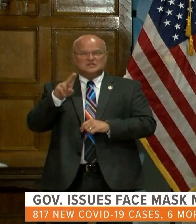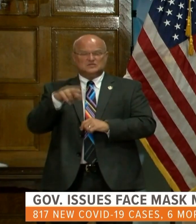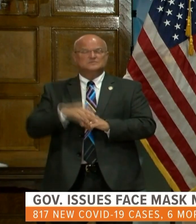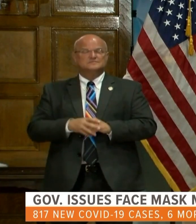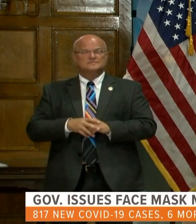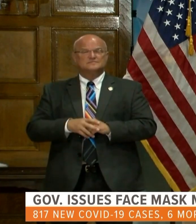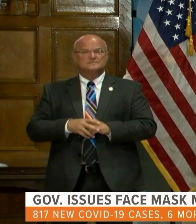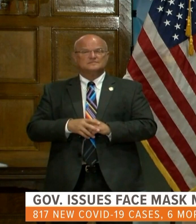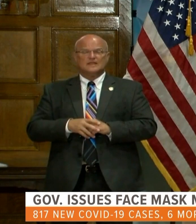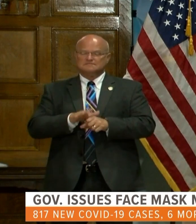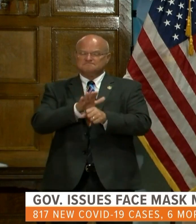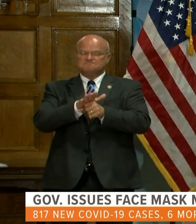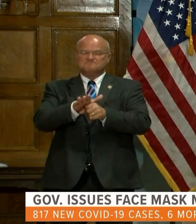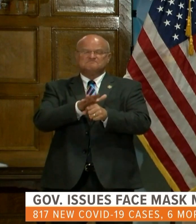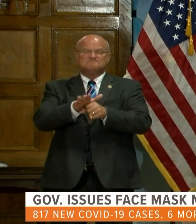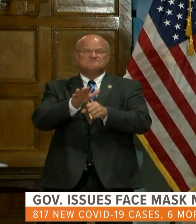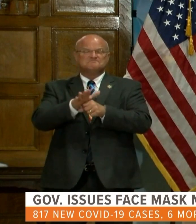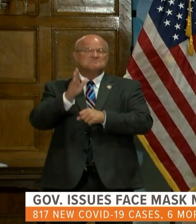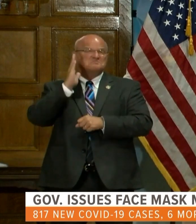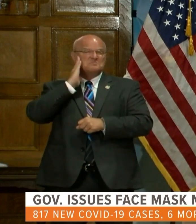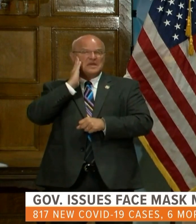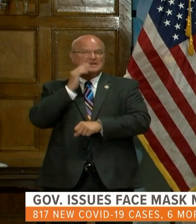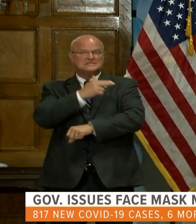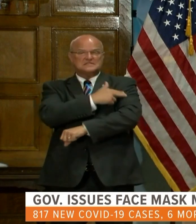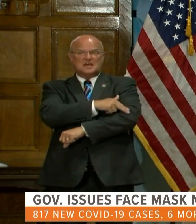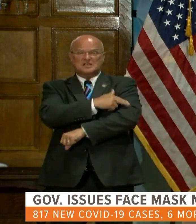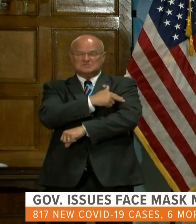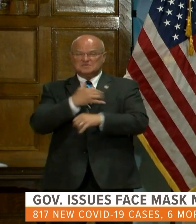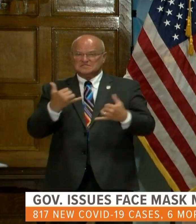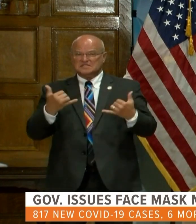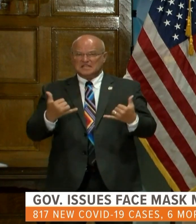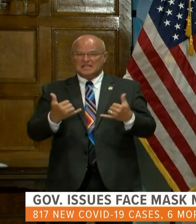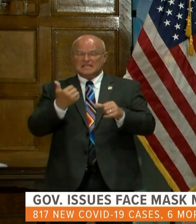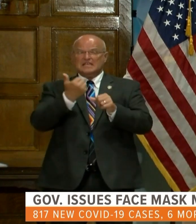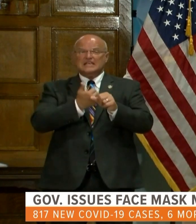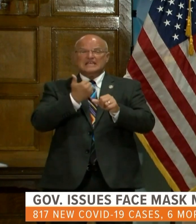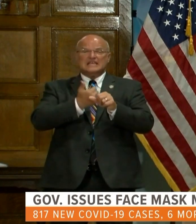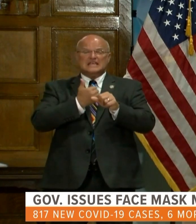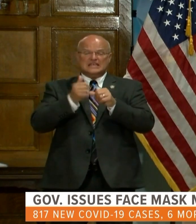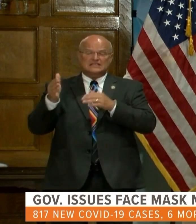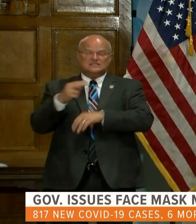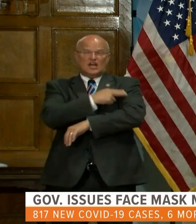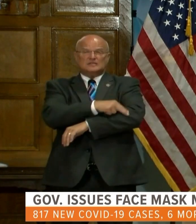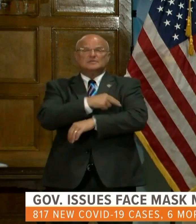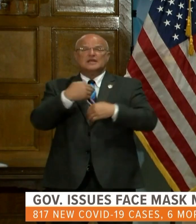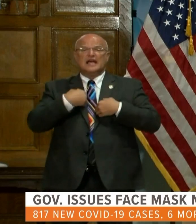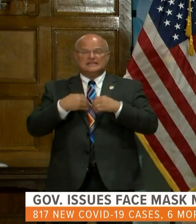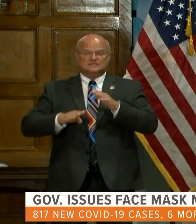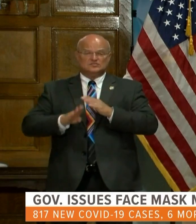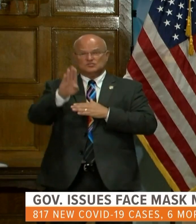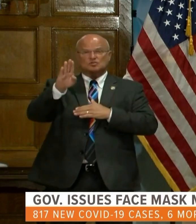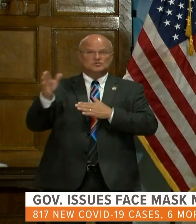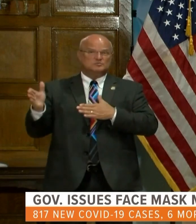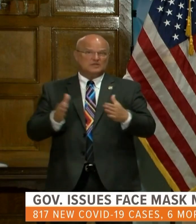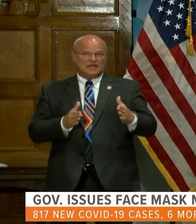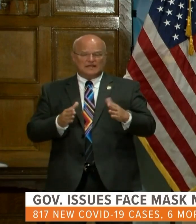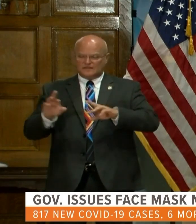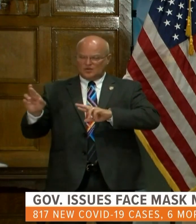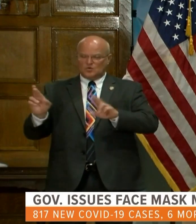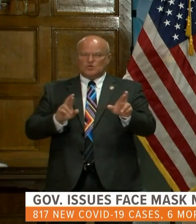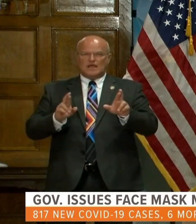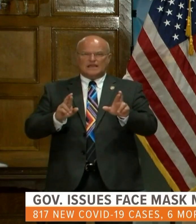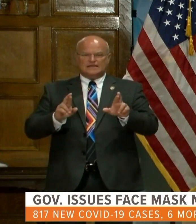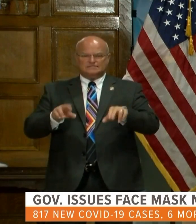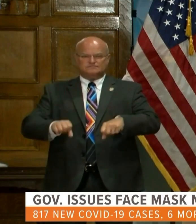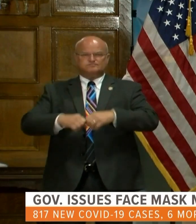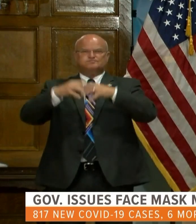There are adequate beds in the state of Arkansas today. Each hospital has a surge plan that they stand ready to implement if the